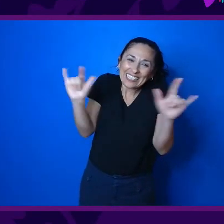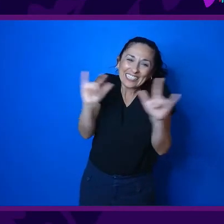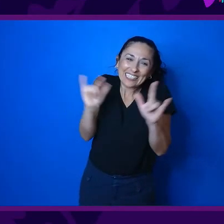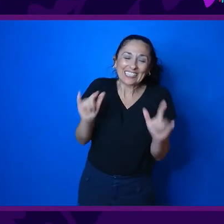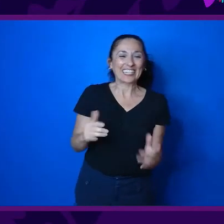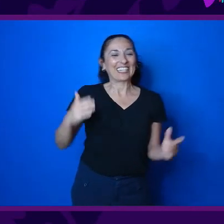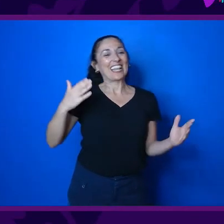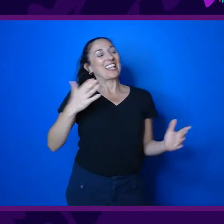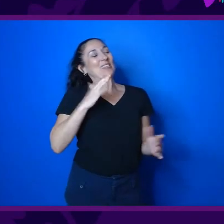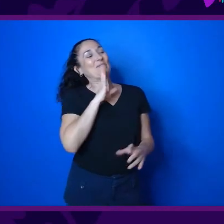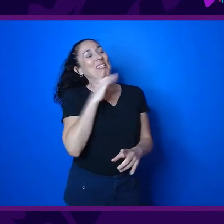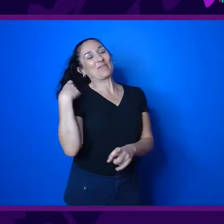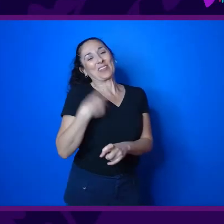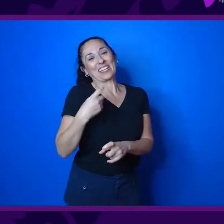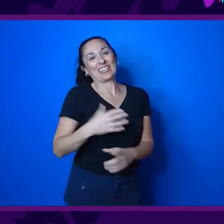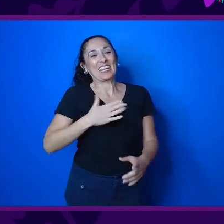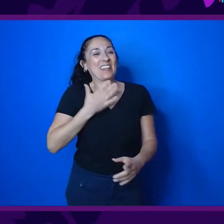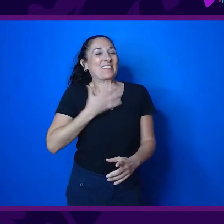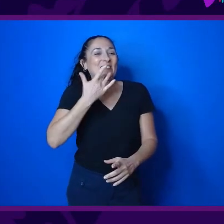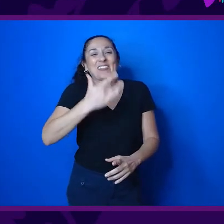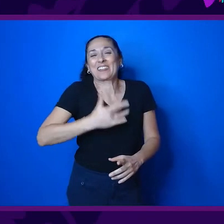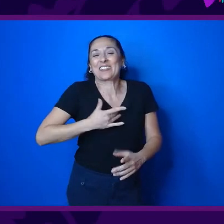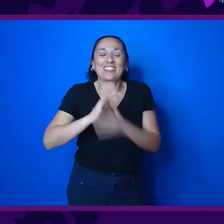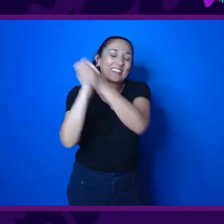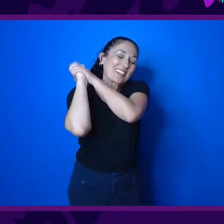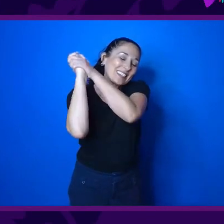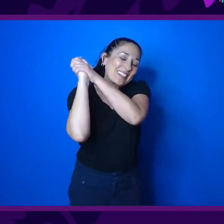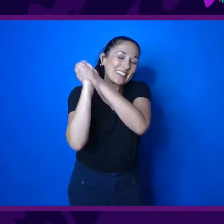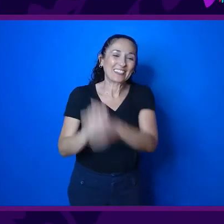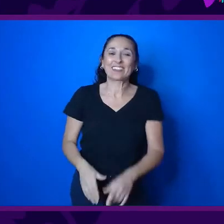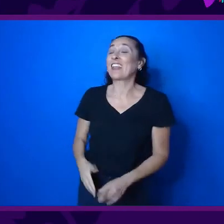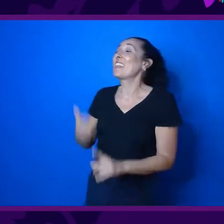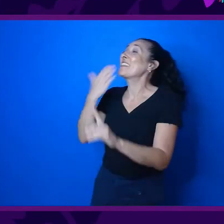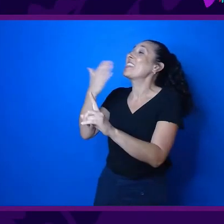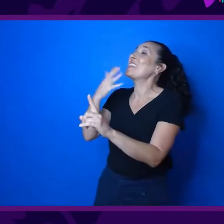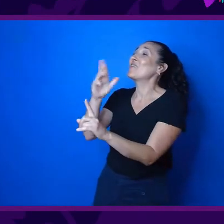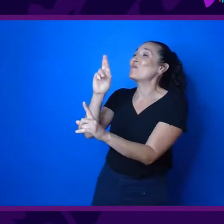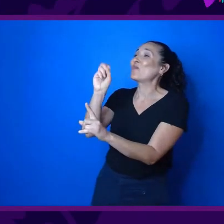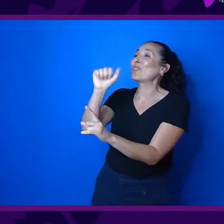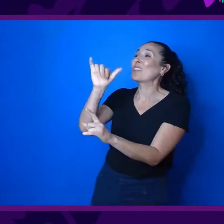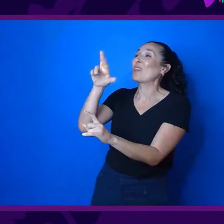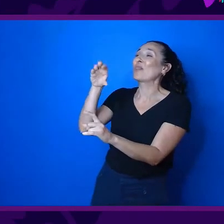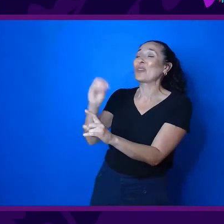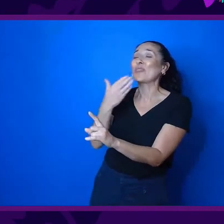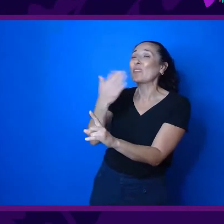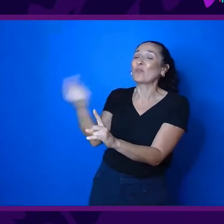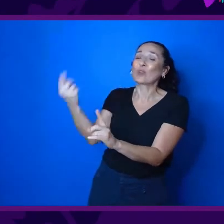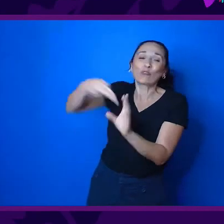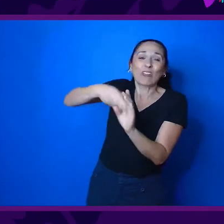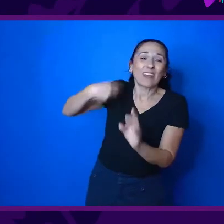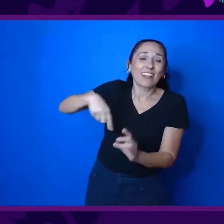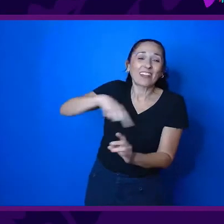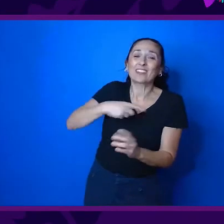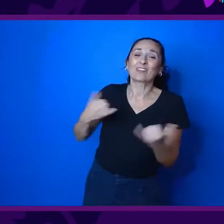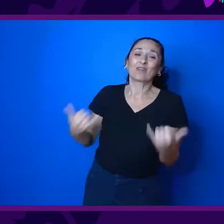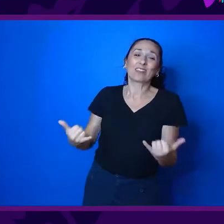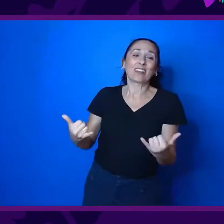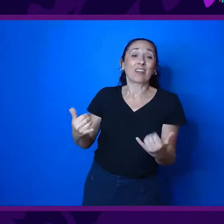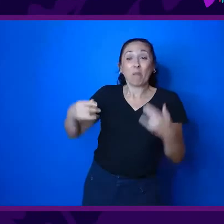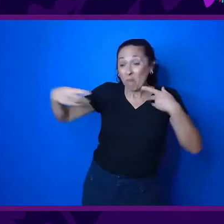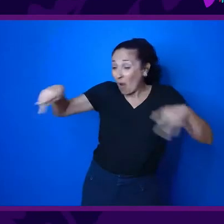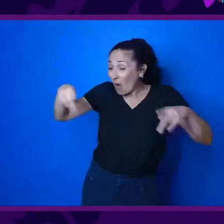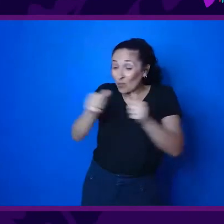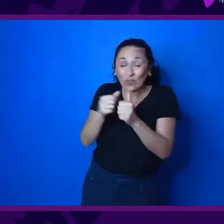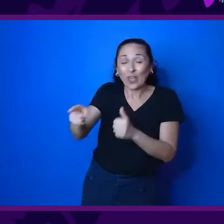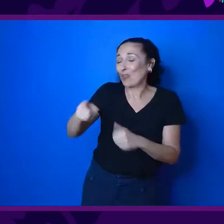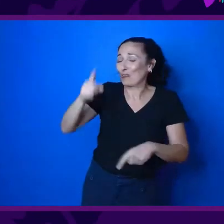Happy birthday. Oh, thank you, Rosario. Thank you for joining us today. You know, this party wouldn't have been a good party without you. So thank you for